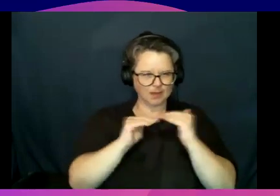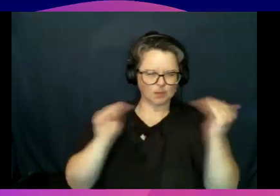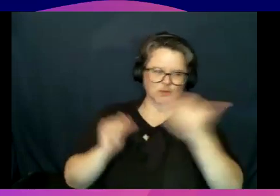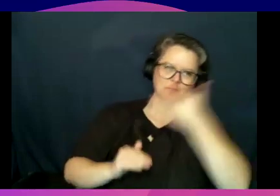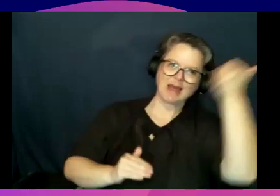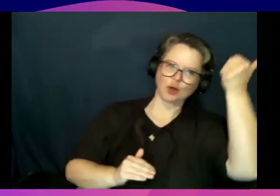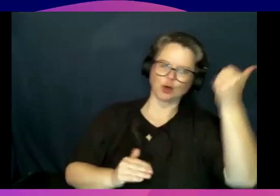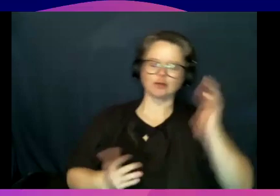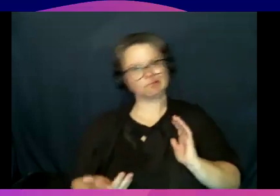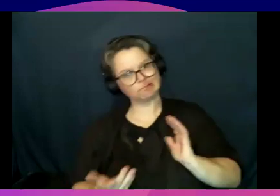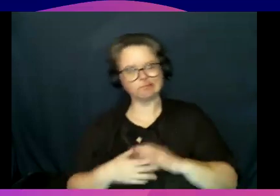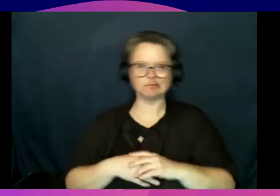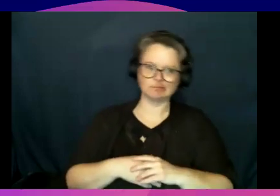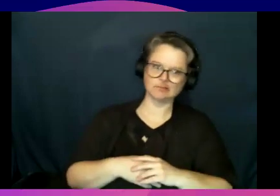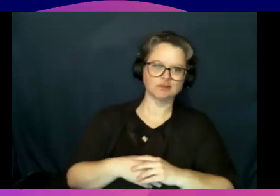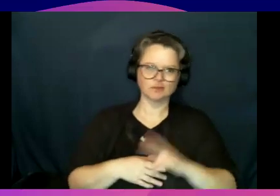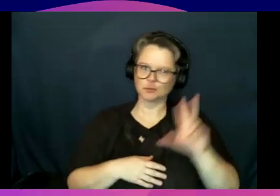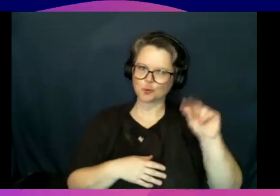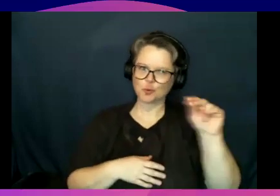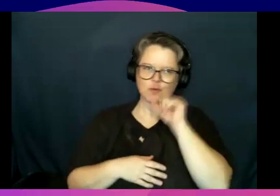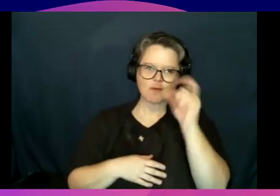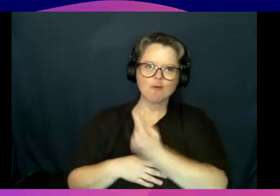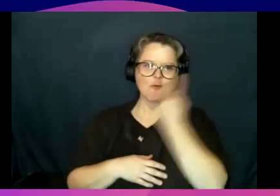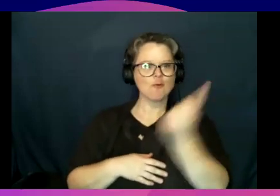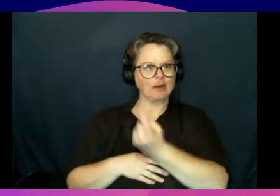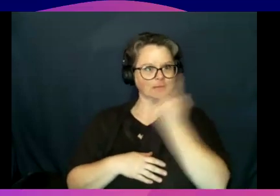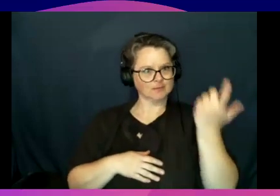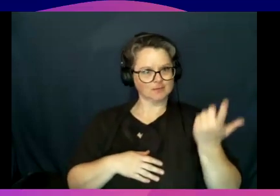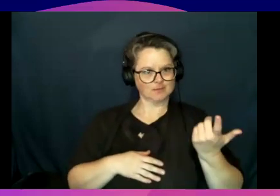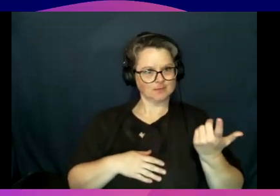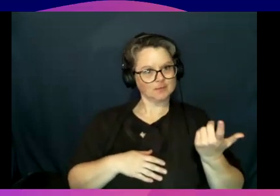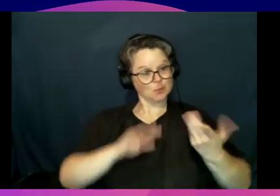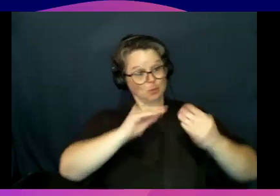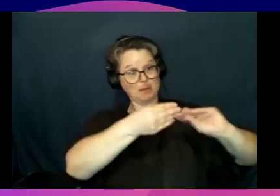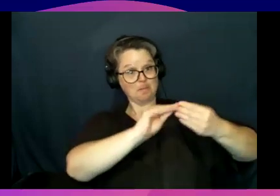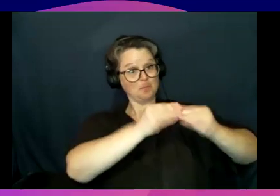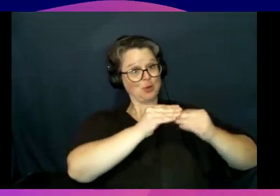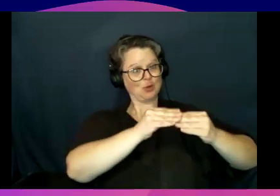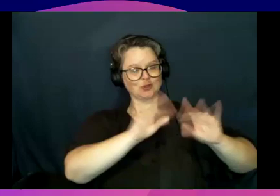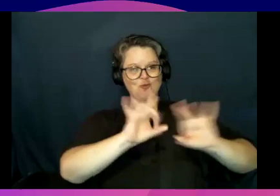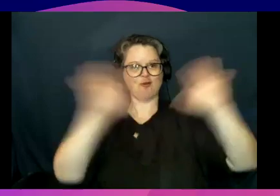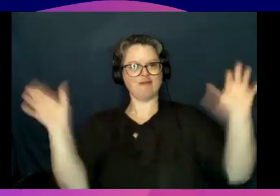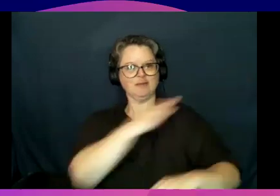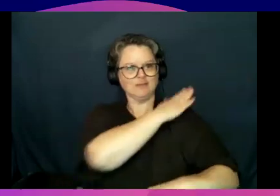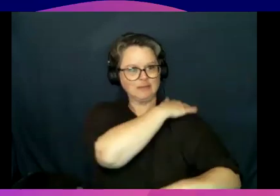and celebrating ourselves and our resilience in addition to the work that we do.